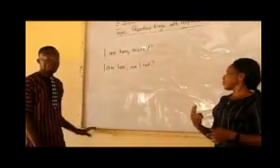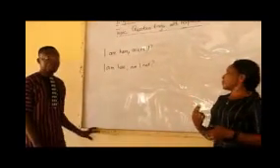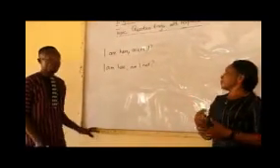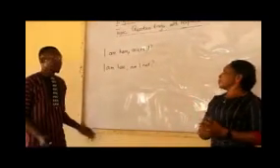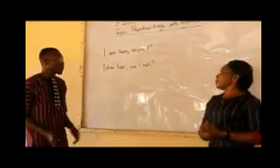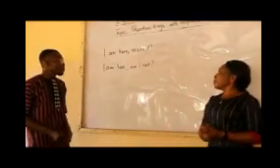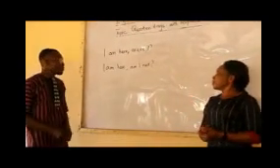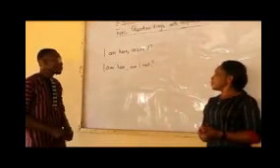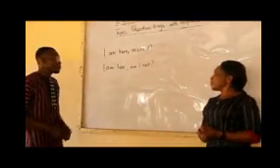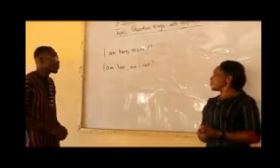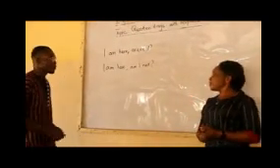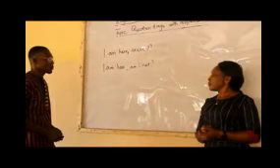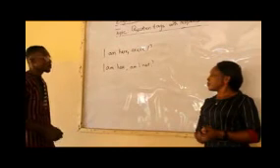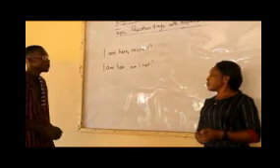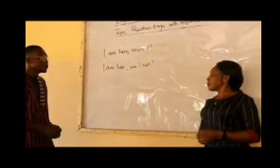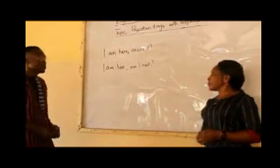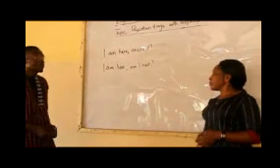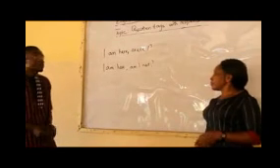I?